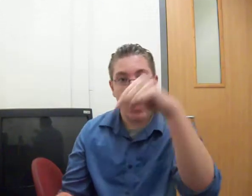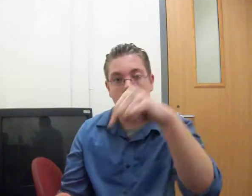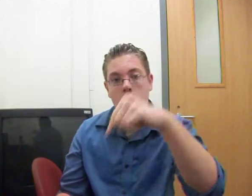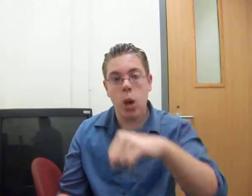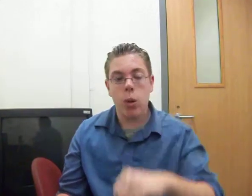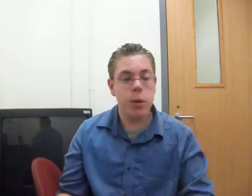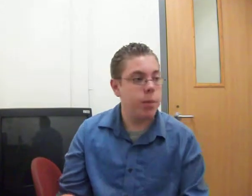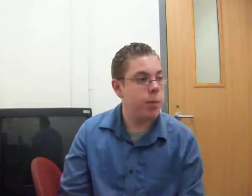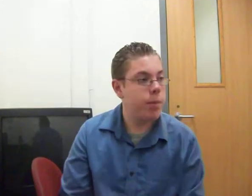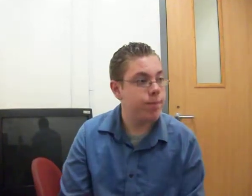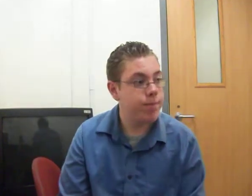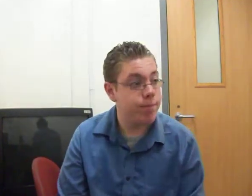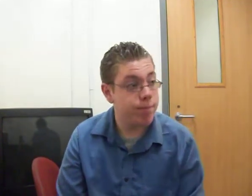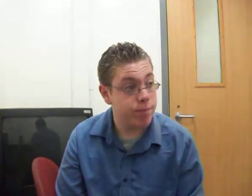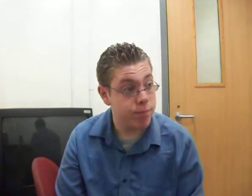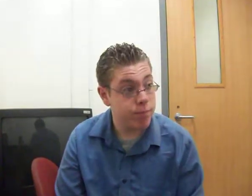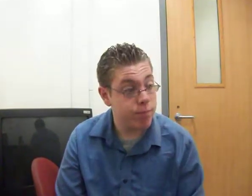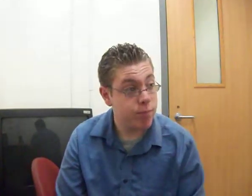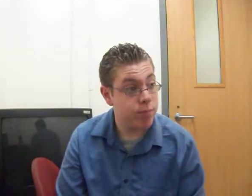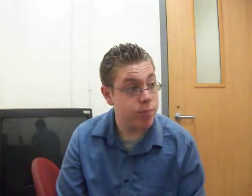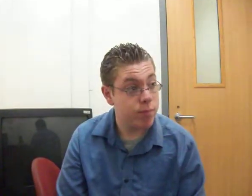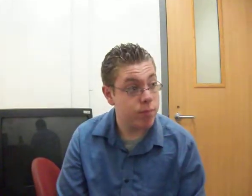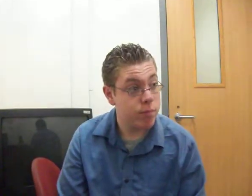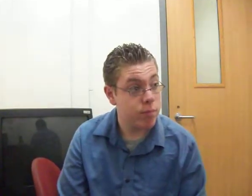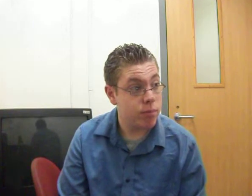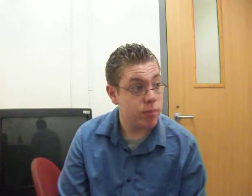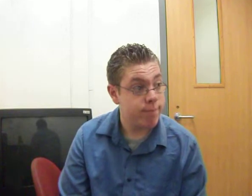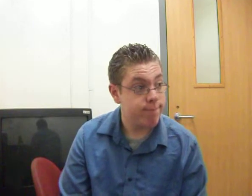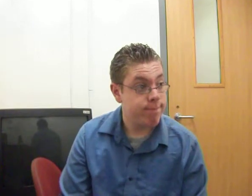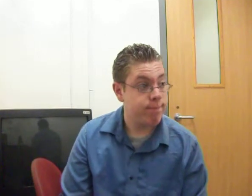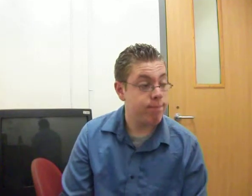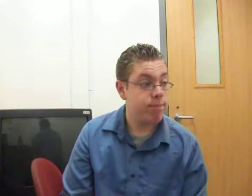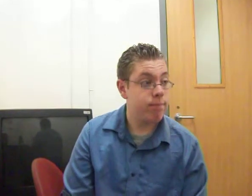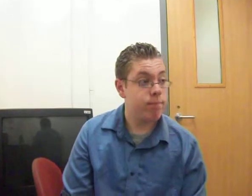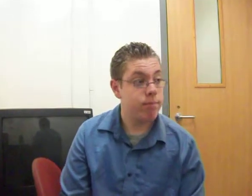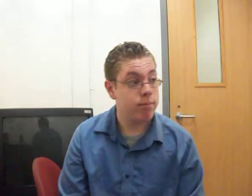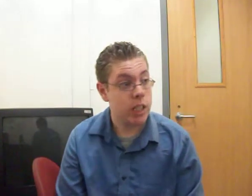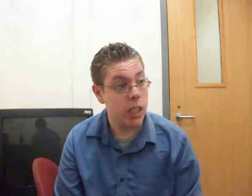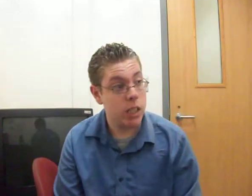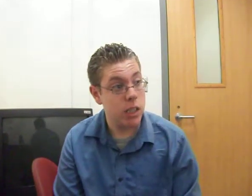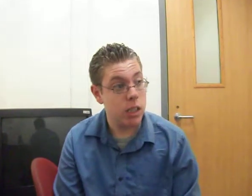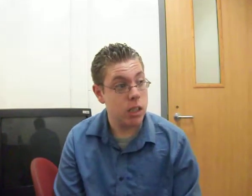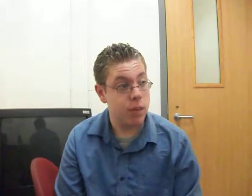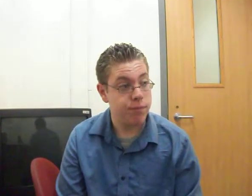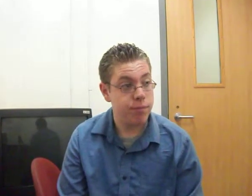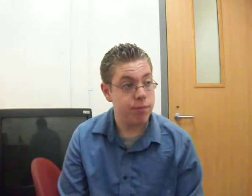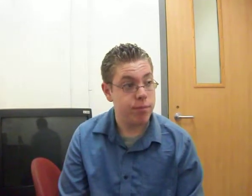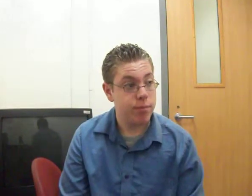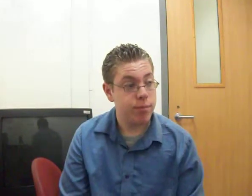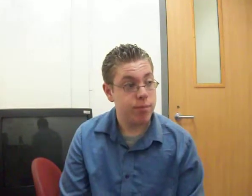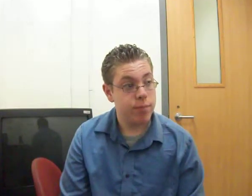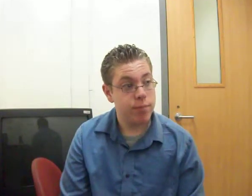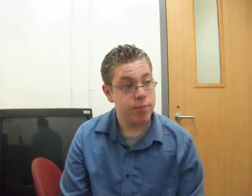Coming back from Catalina, if the wind is the same, then it's a beautiful run back to San Diego. A